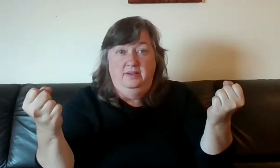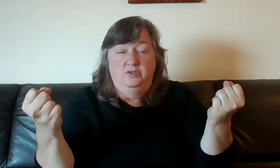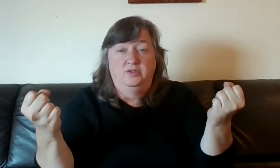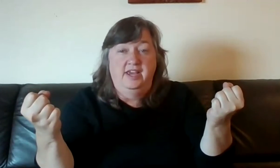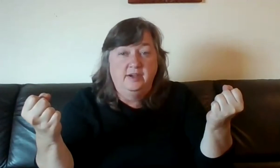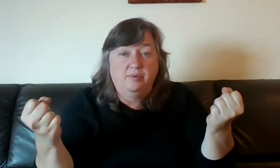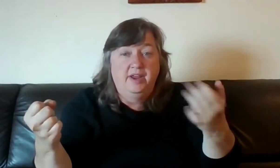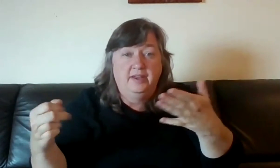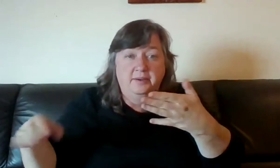To take a break.